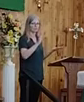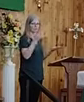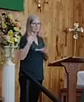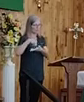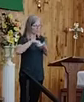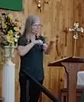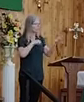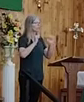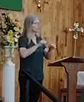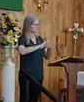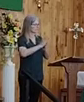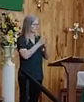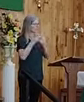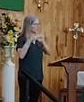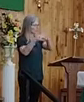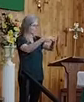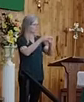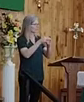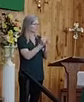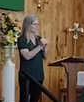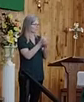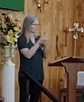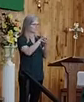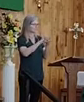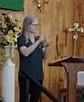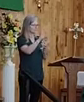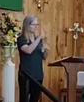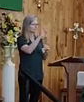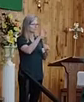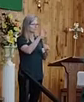be gathered into one by the Holy Spirit.